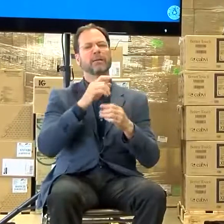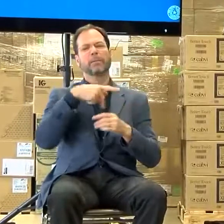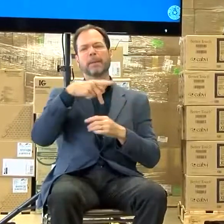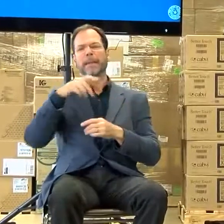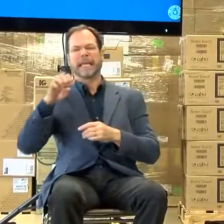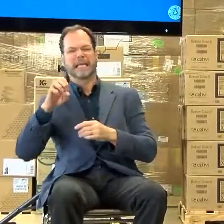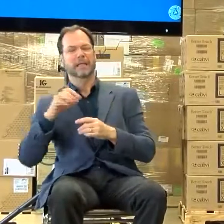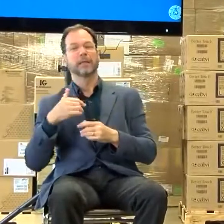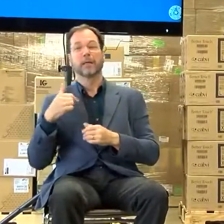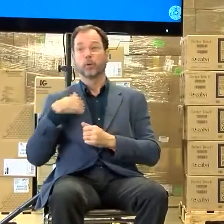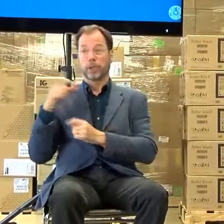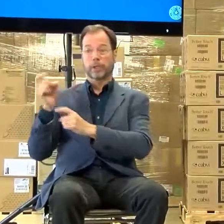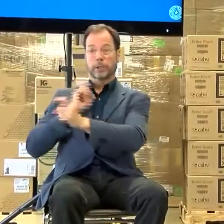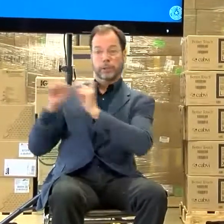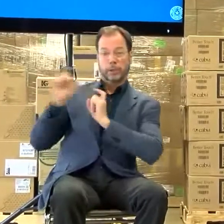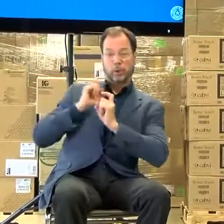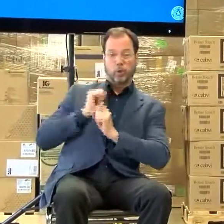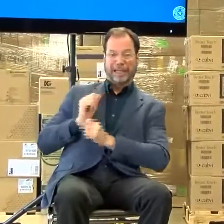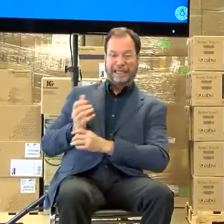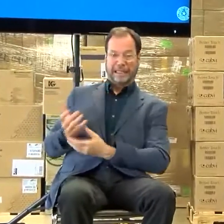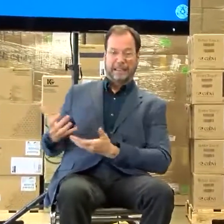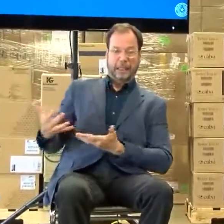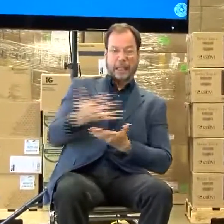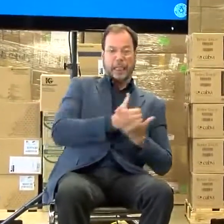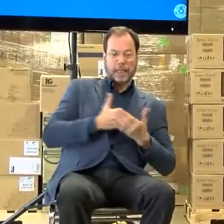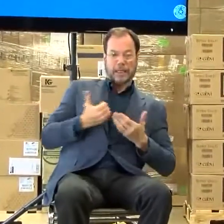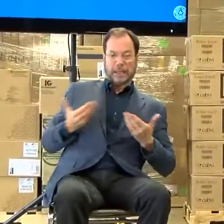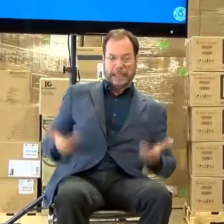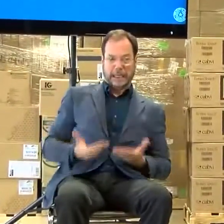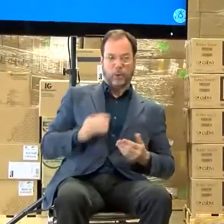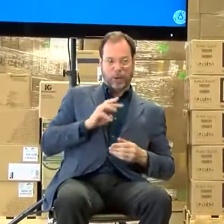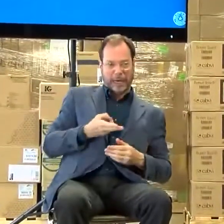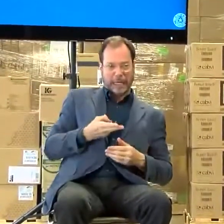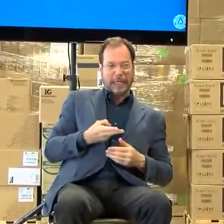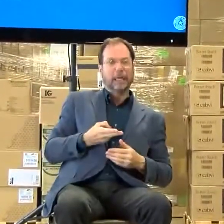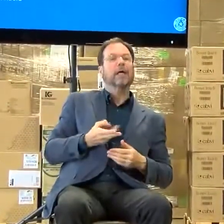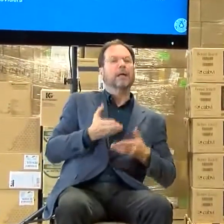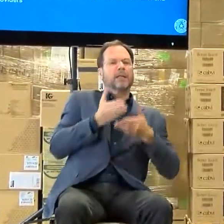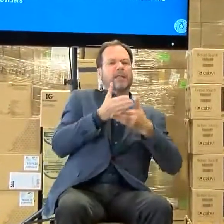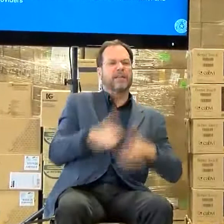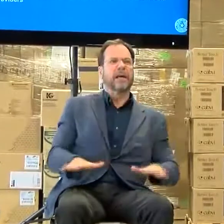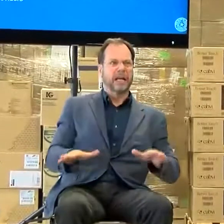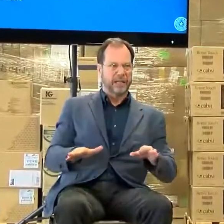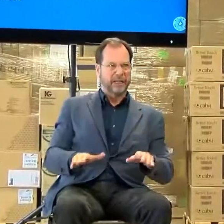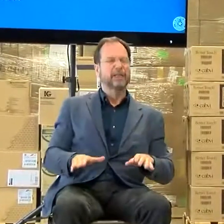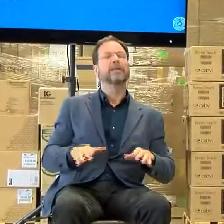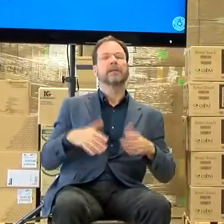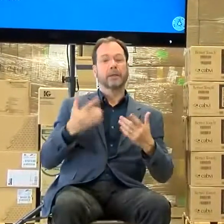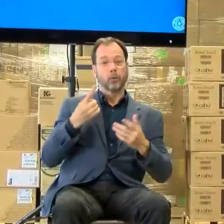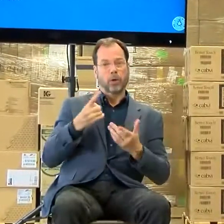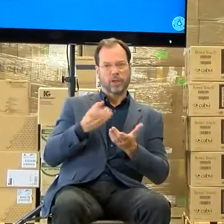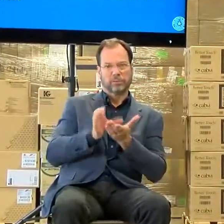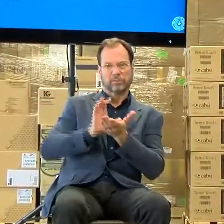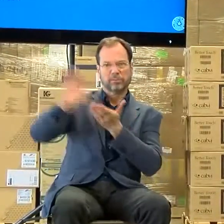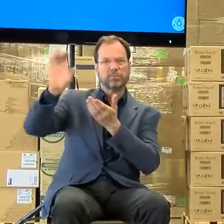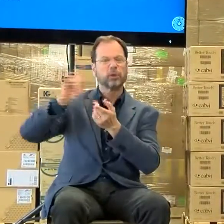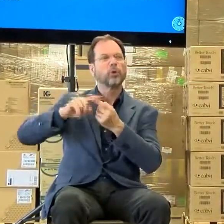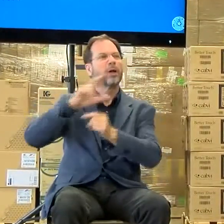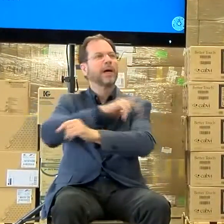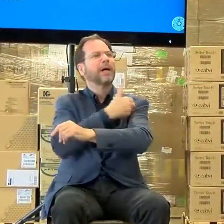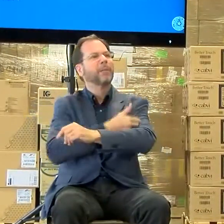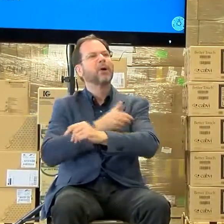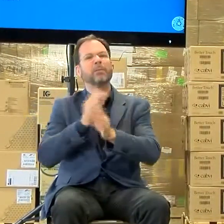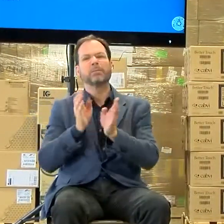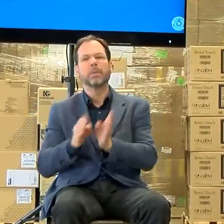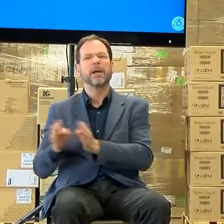the donations or the purchases come into our central warehouse, they're being split out in two formats. One is to go to the hospital preparedness programs.